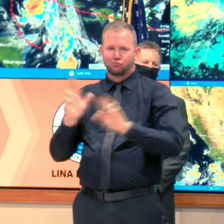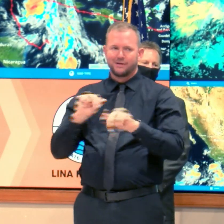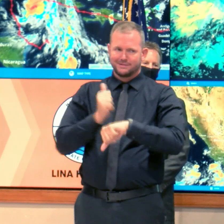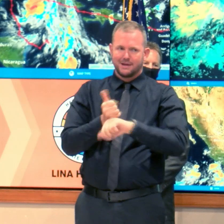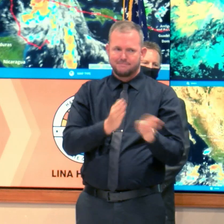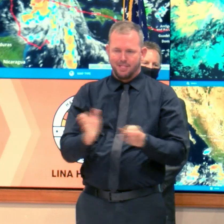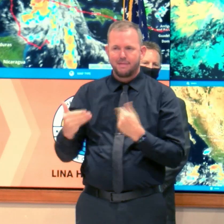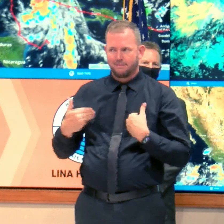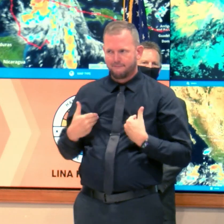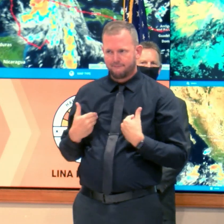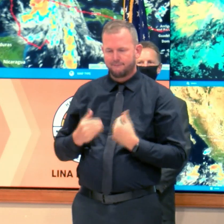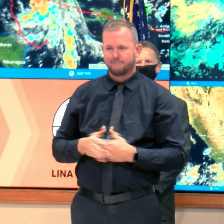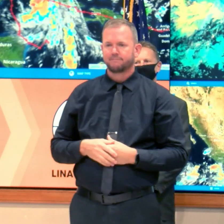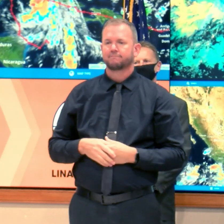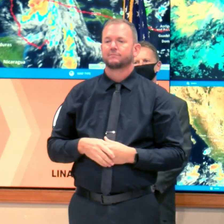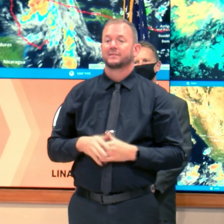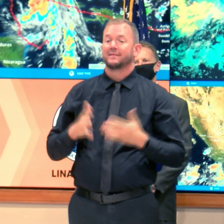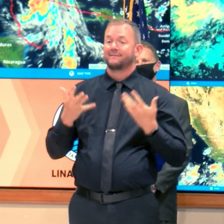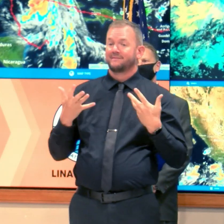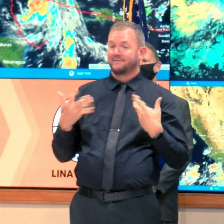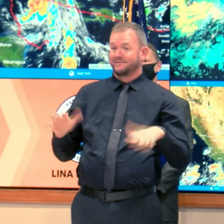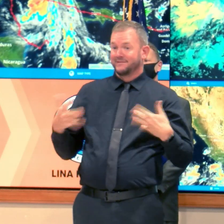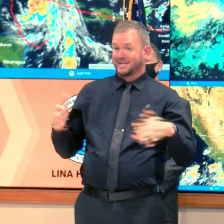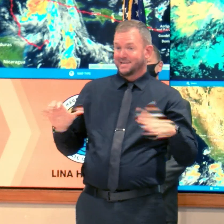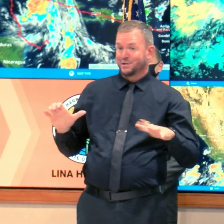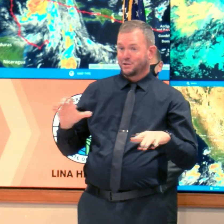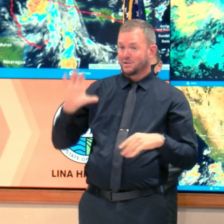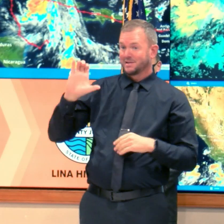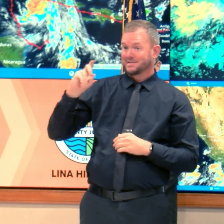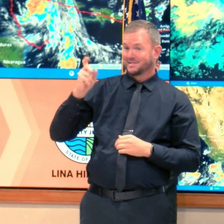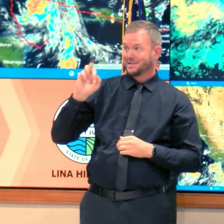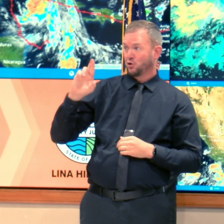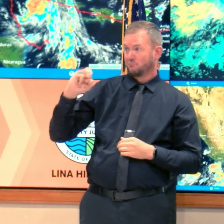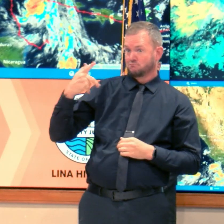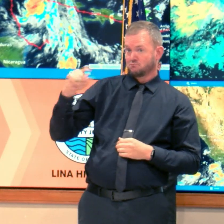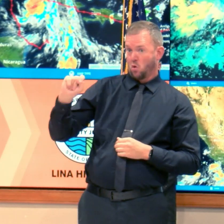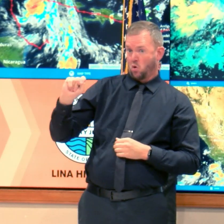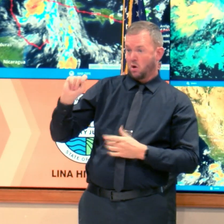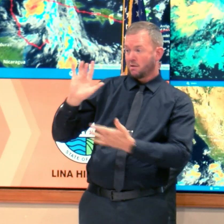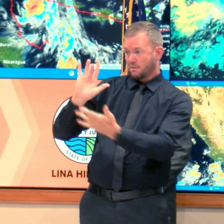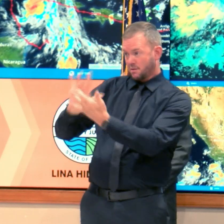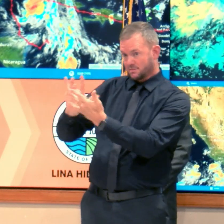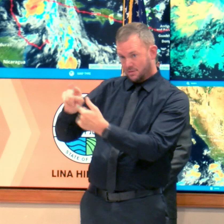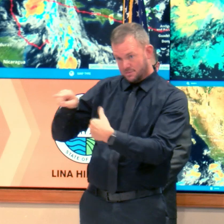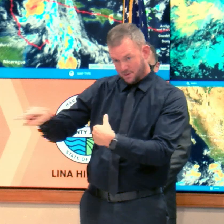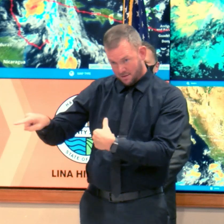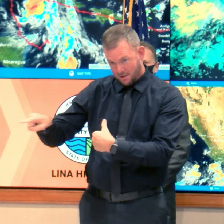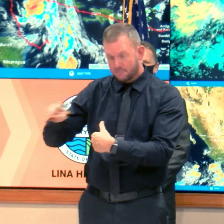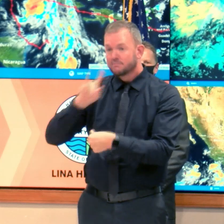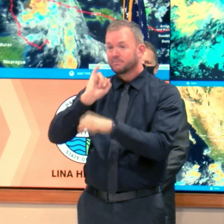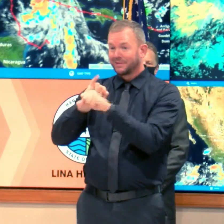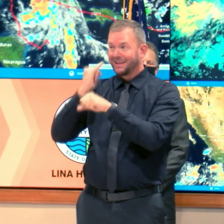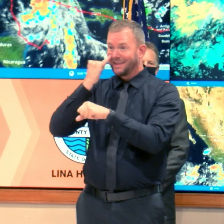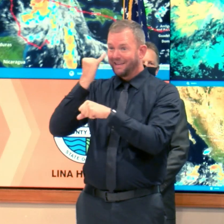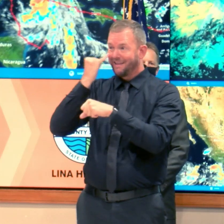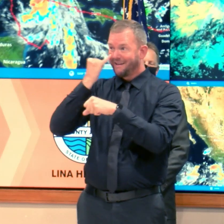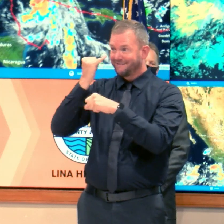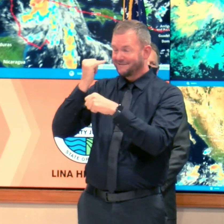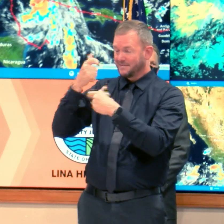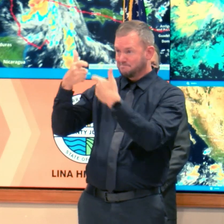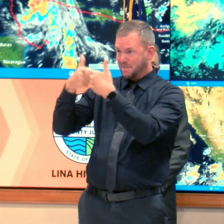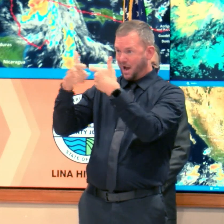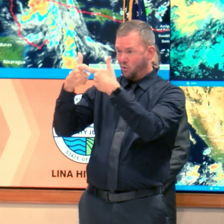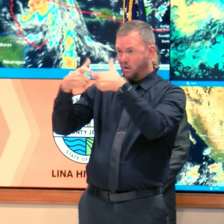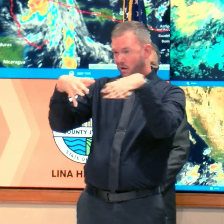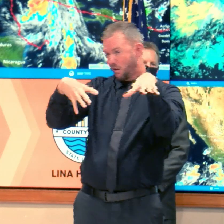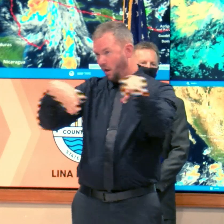if that were to become an issue. Pollution Control is ready to deploy their emergency monitoring team for air and water